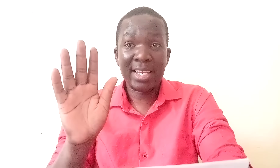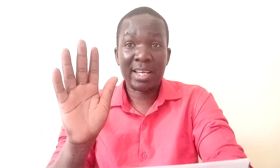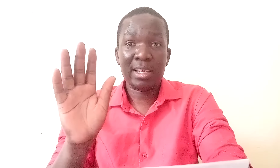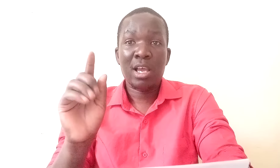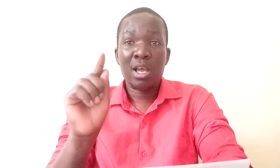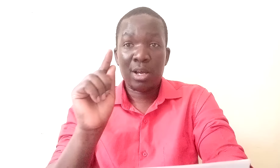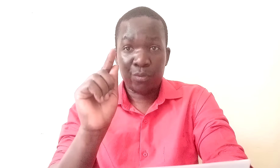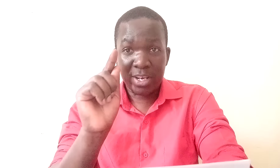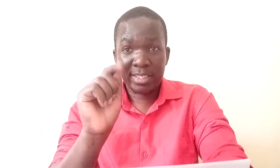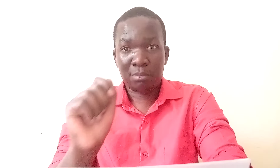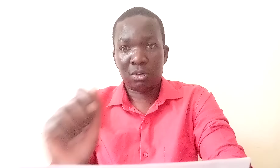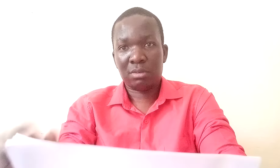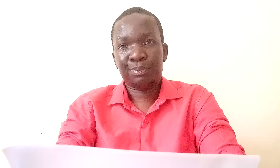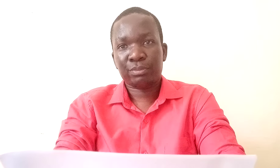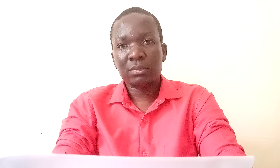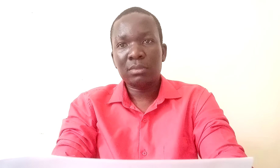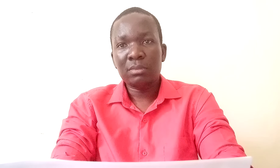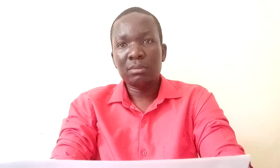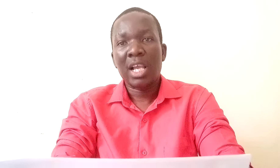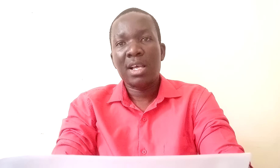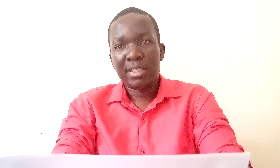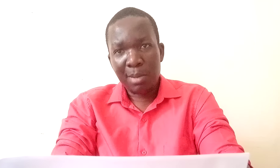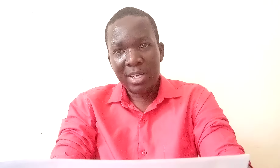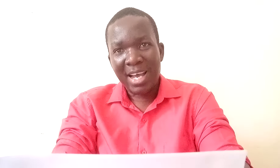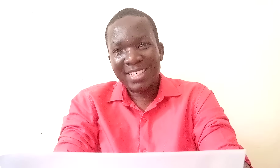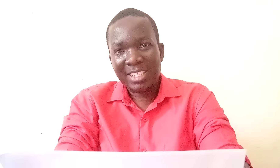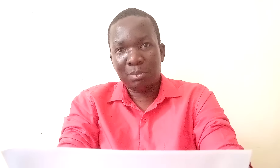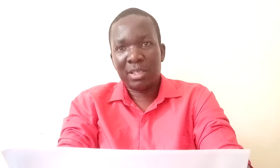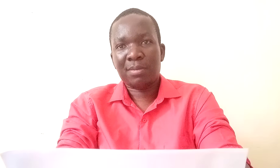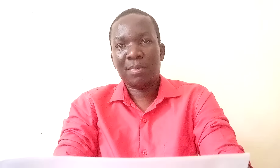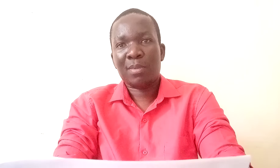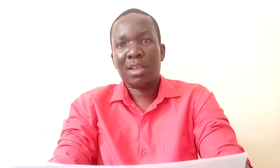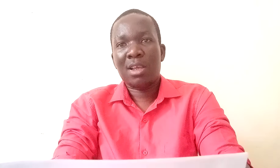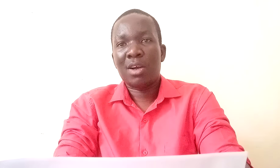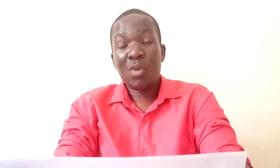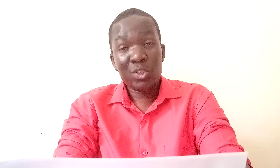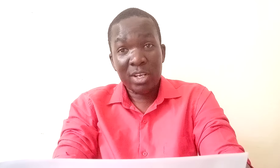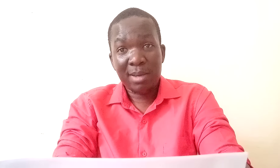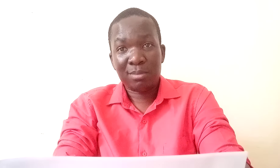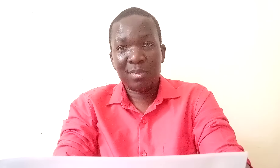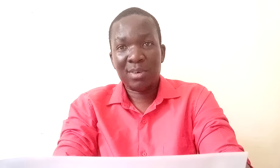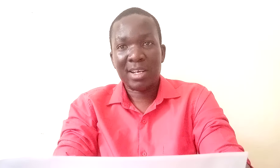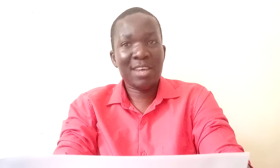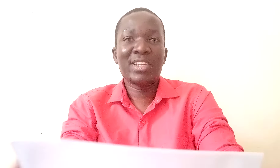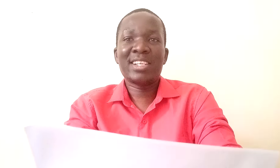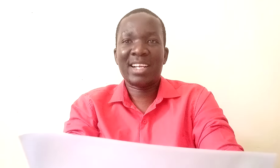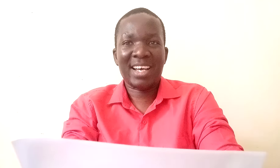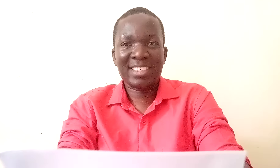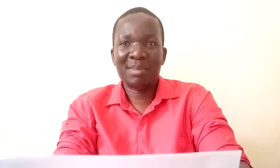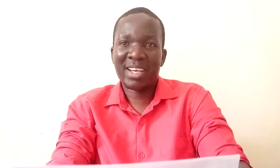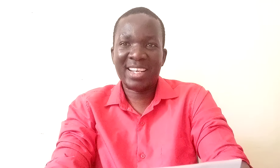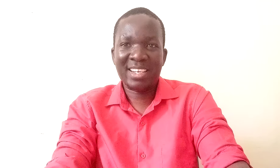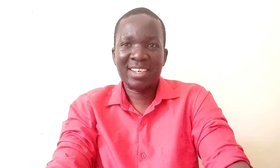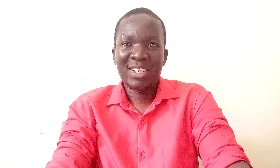signing. For example, someone asks me, what's your name? Definitely I'll answer, I'm Kennedy.